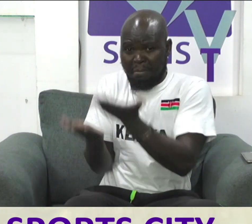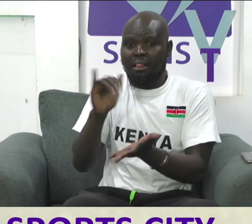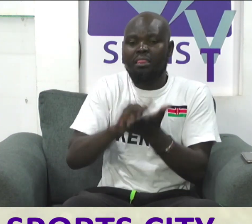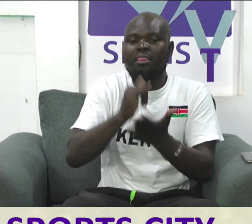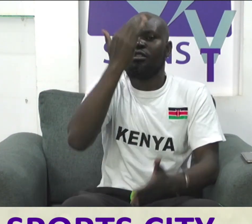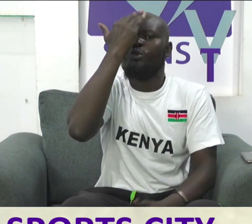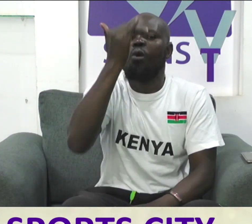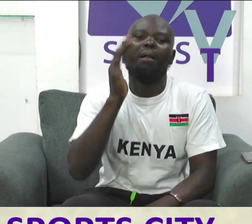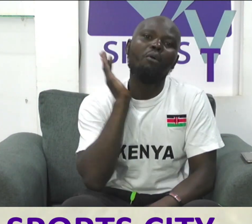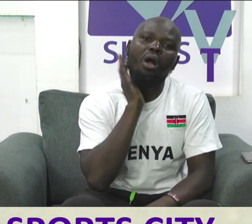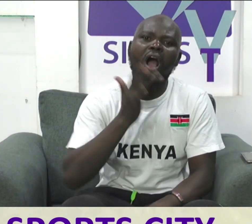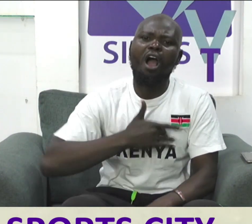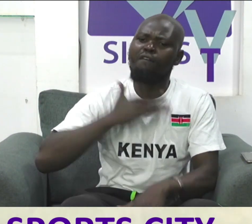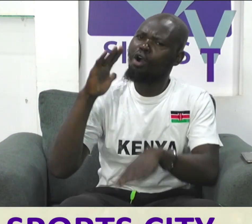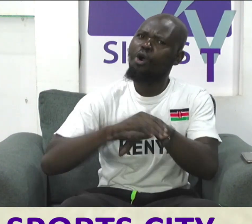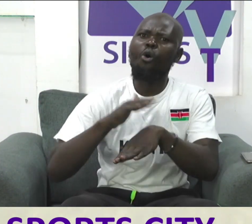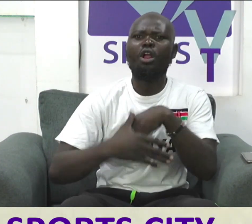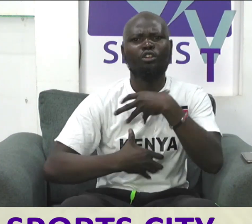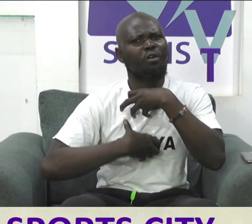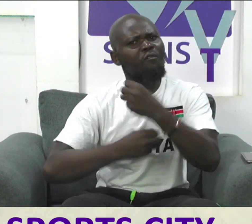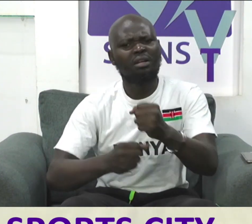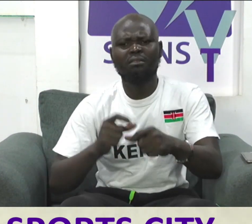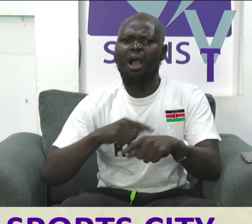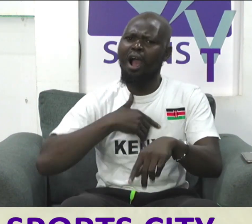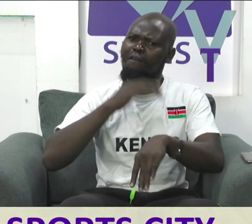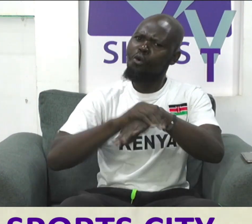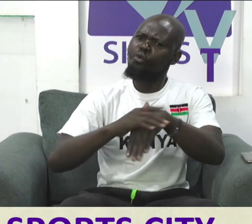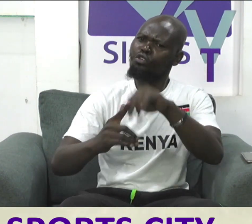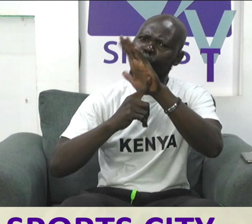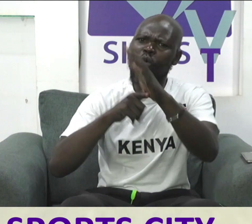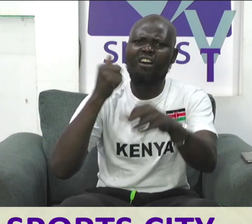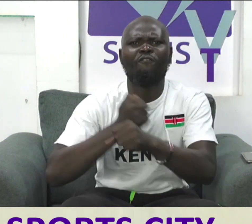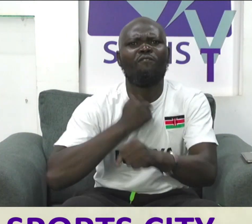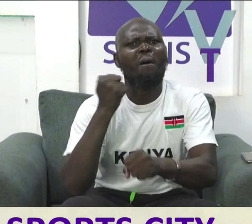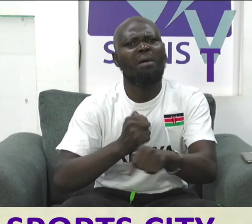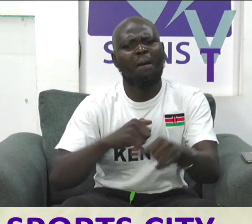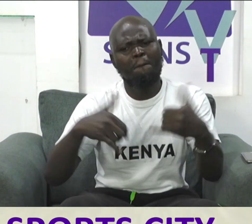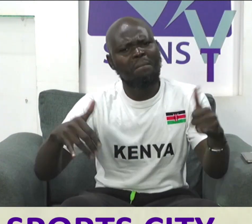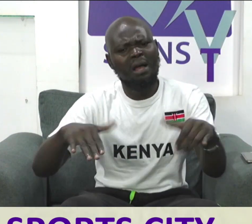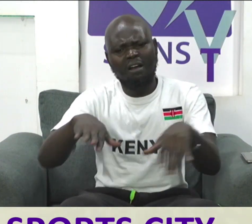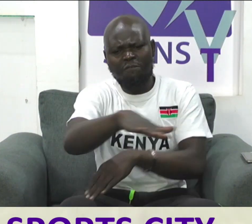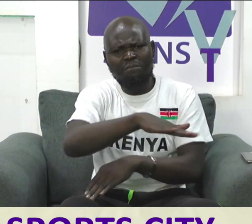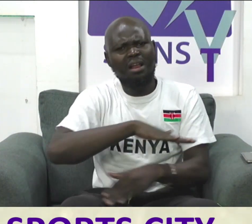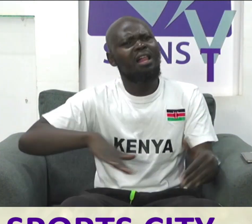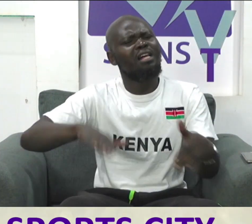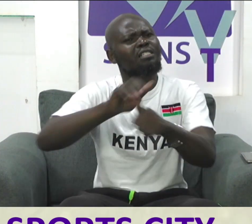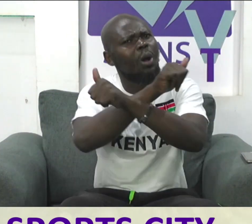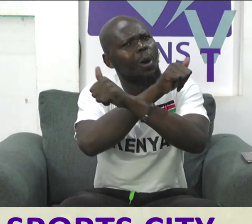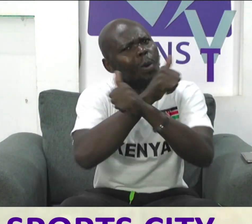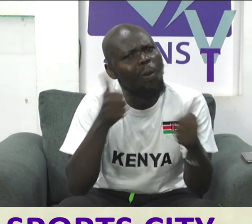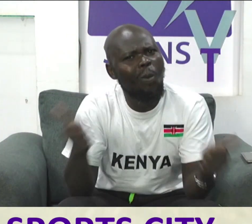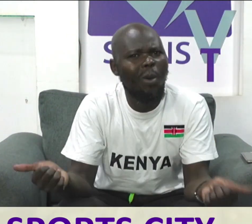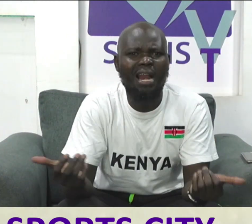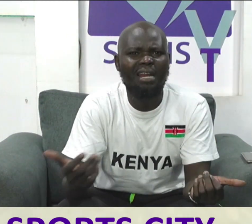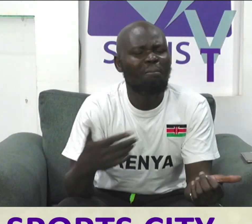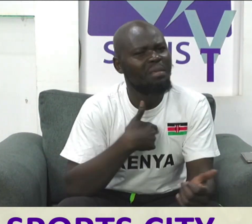with the coach, and also they're not being paid enough. But for Muranga FC, they're really working very hard, and